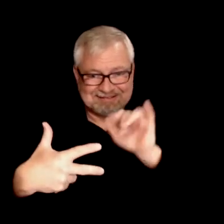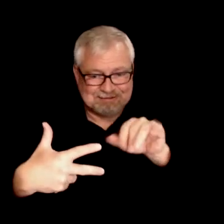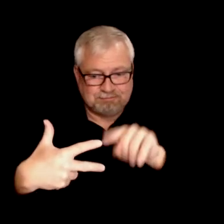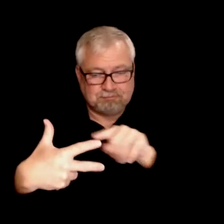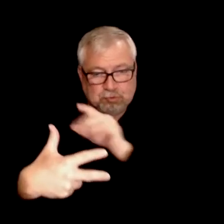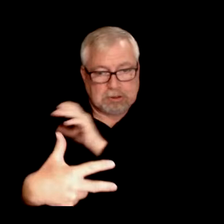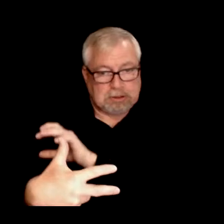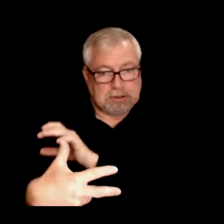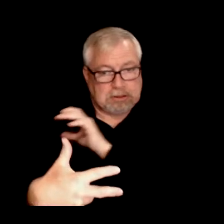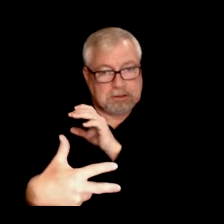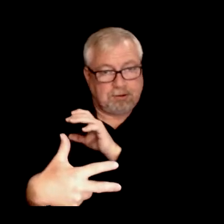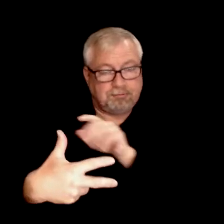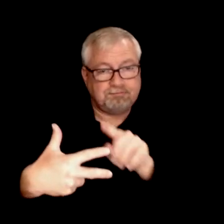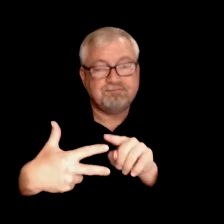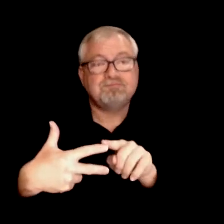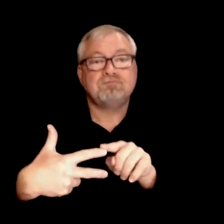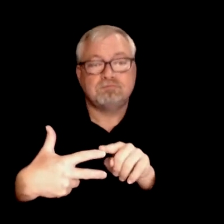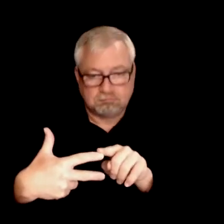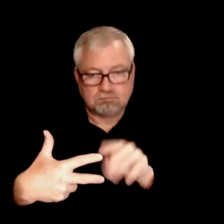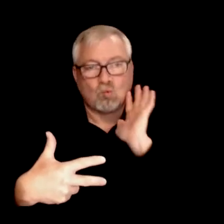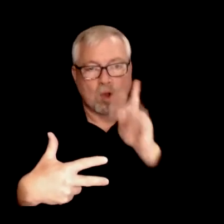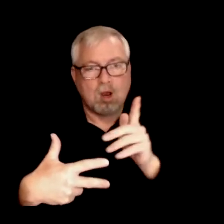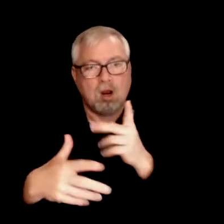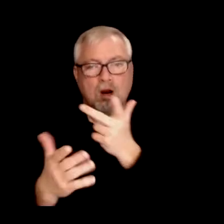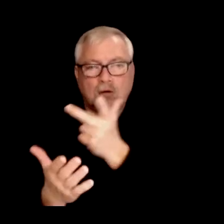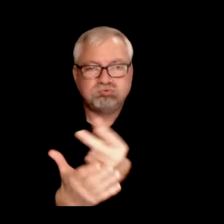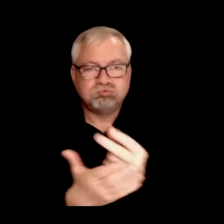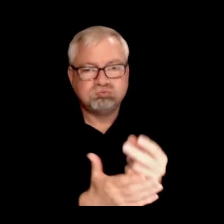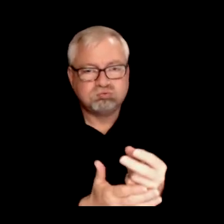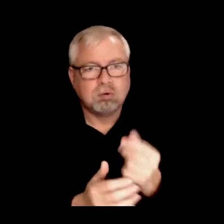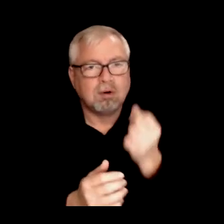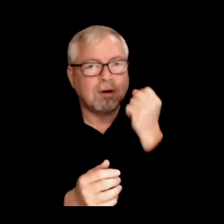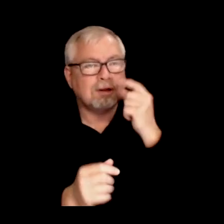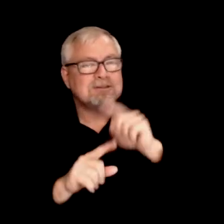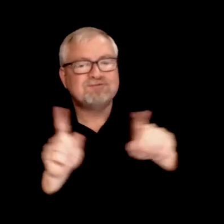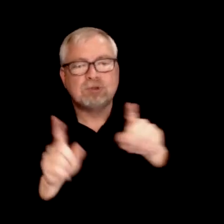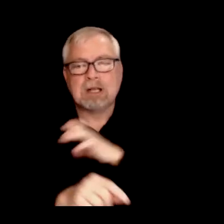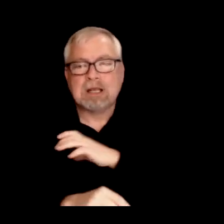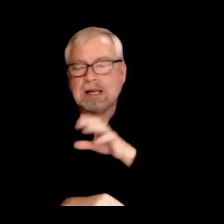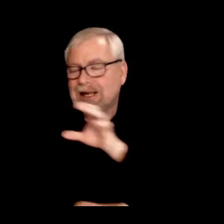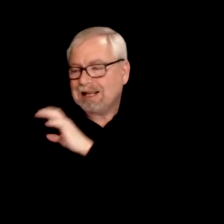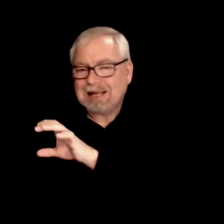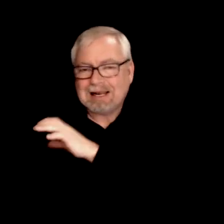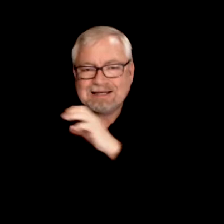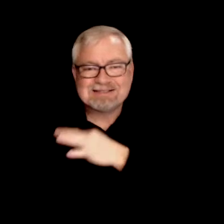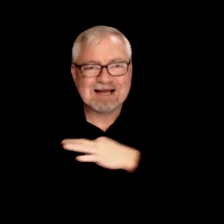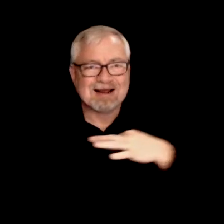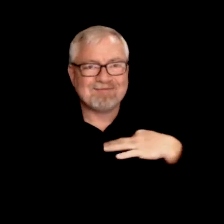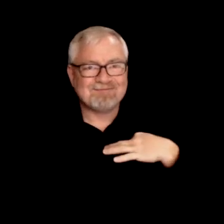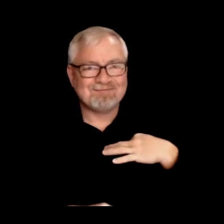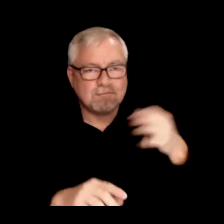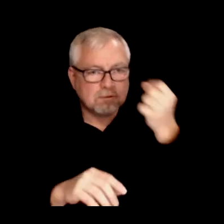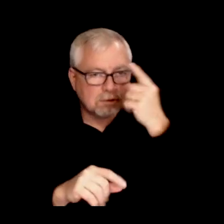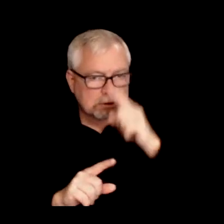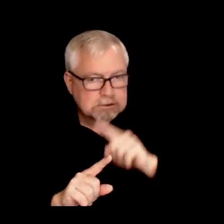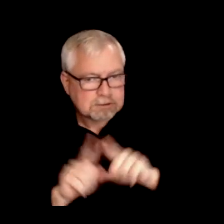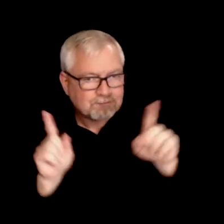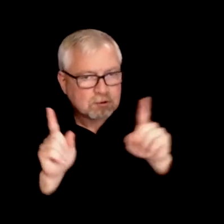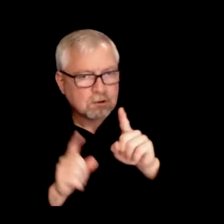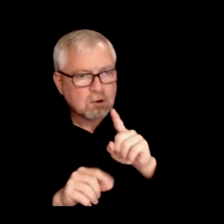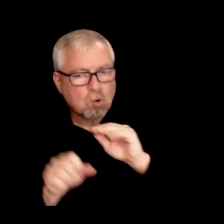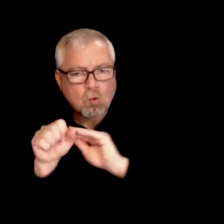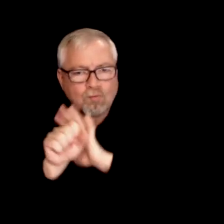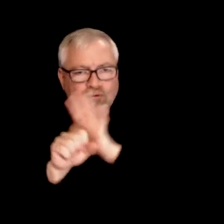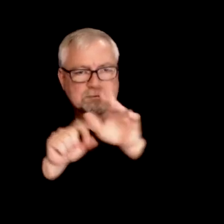vaccinated with those other clinic staff. However, COVID testers that are in